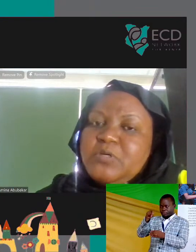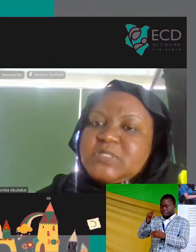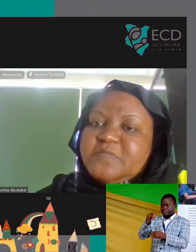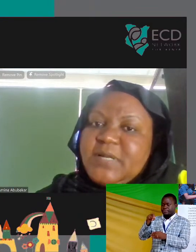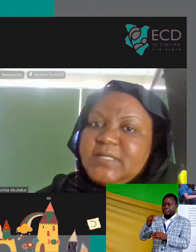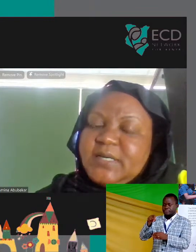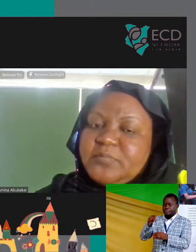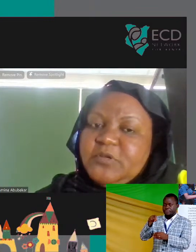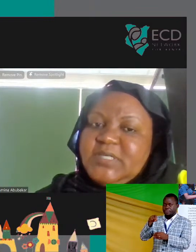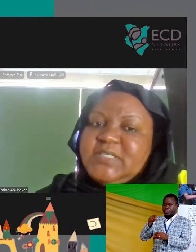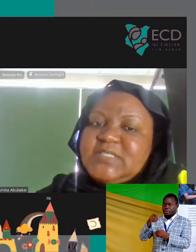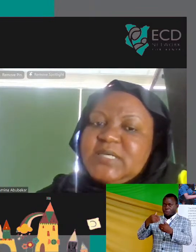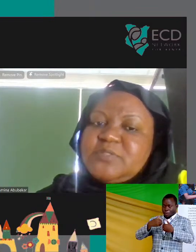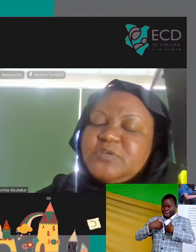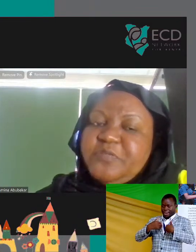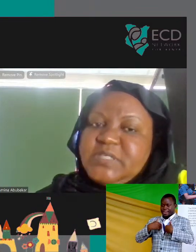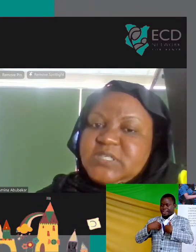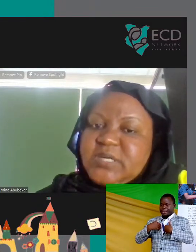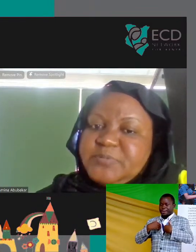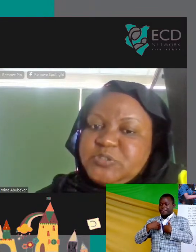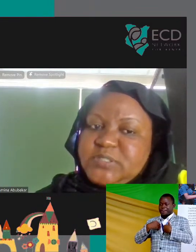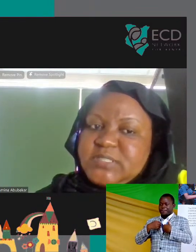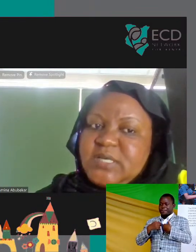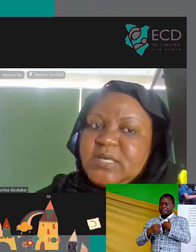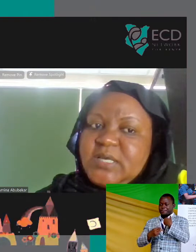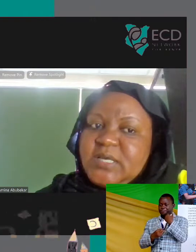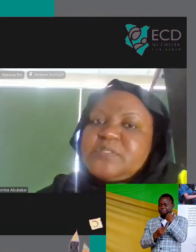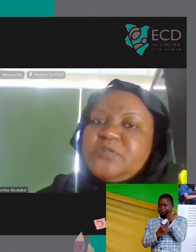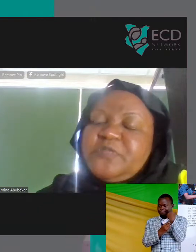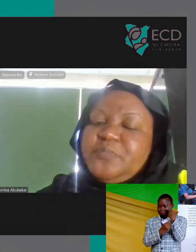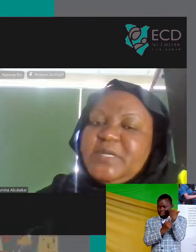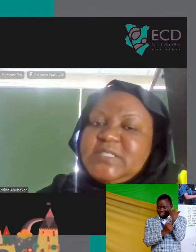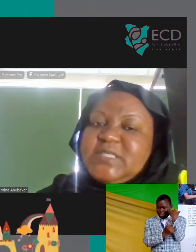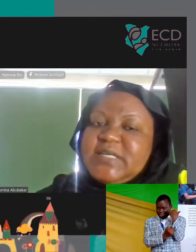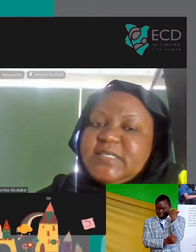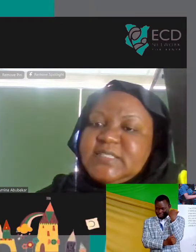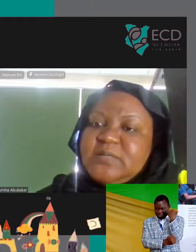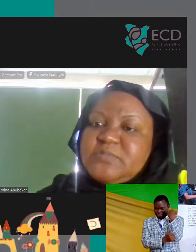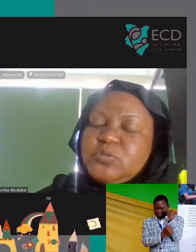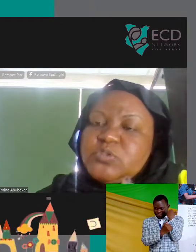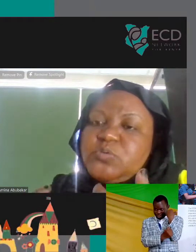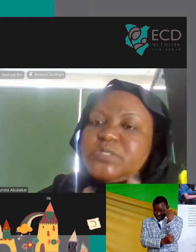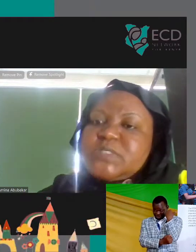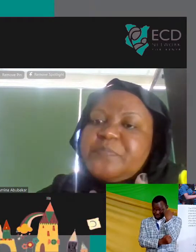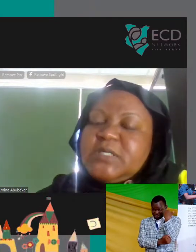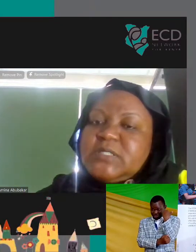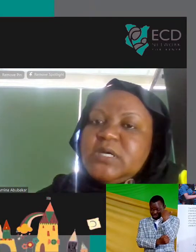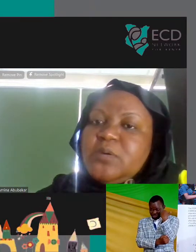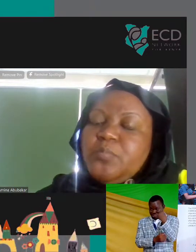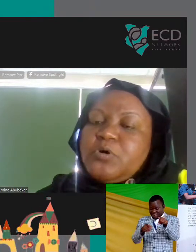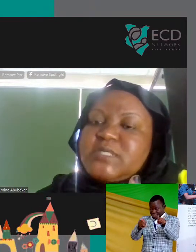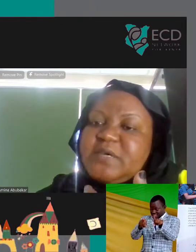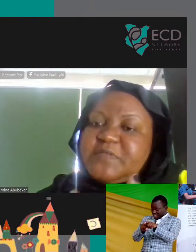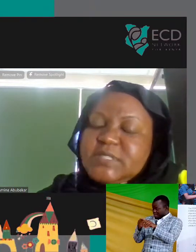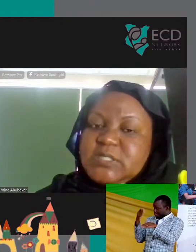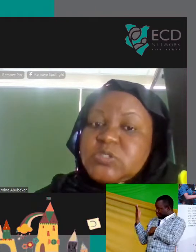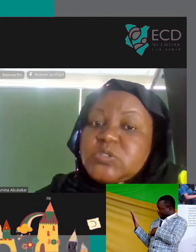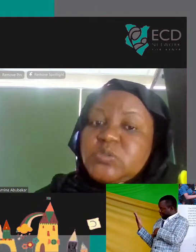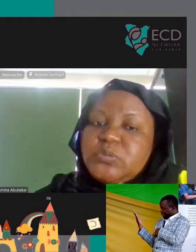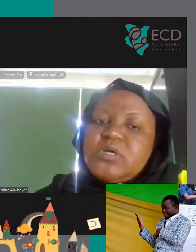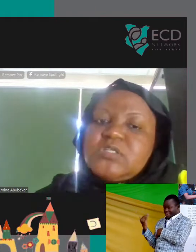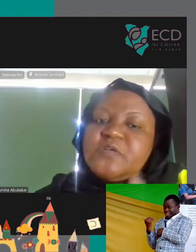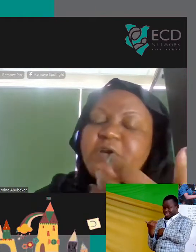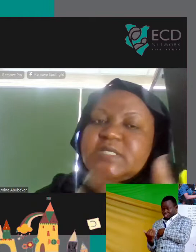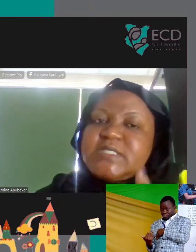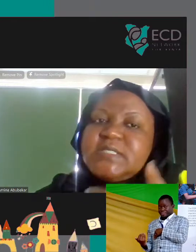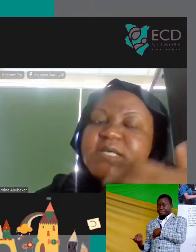who are most vulnerable in terms of disruptions? In terms of humanitarian times, who should we spend more services